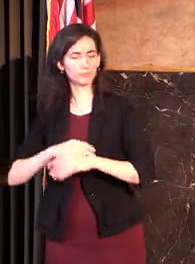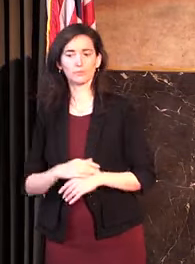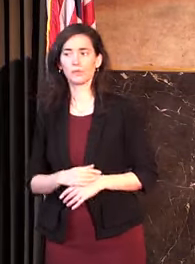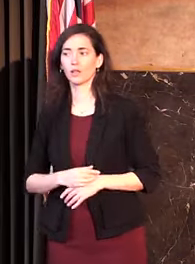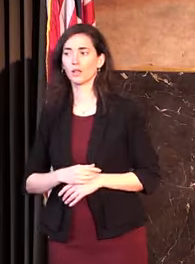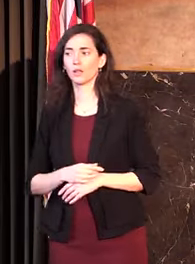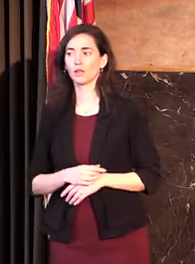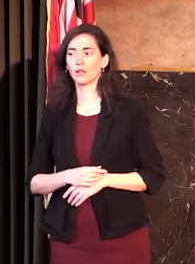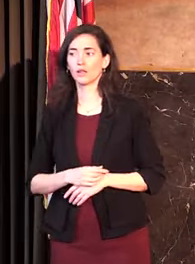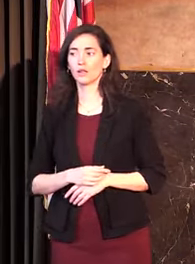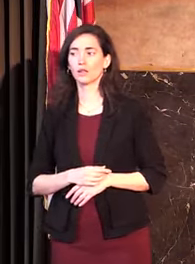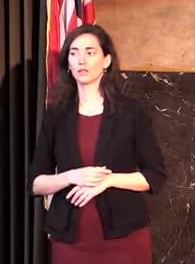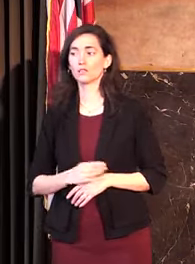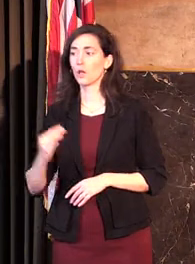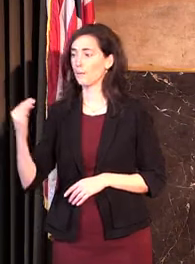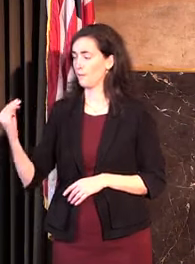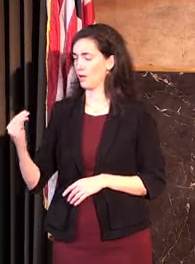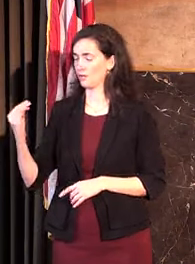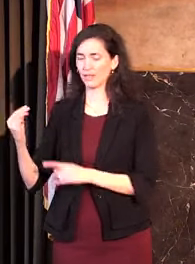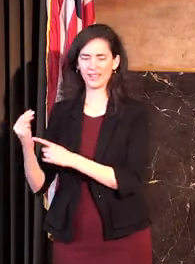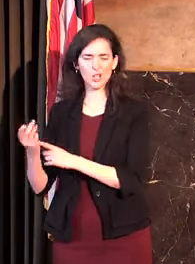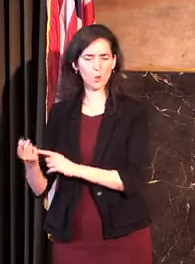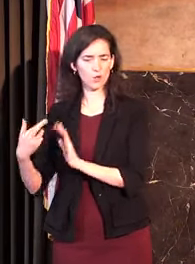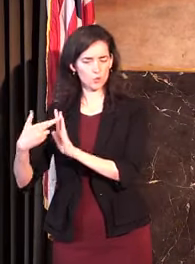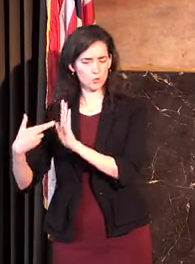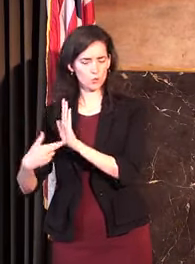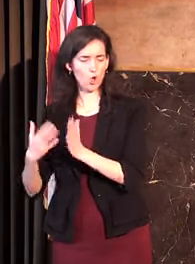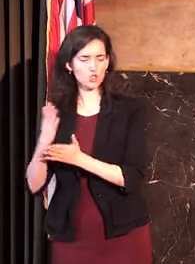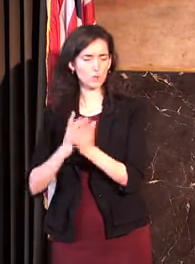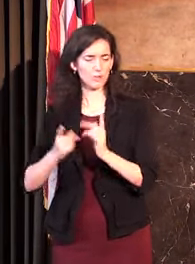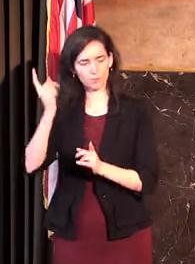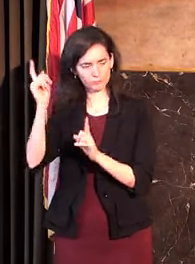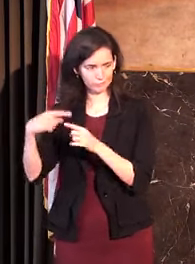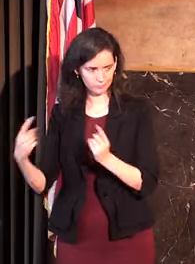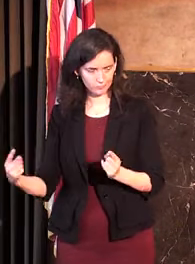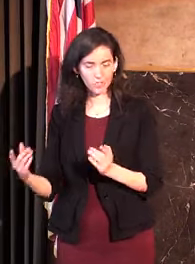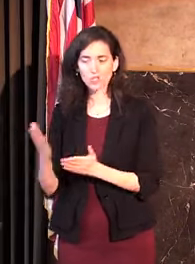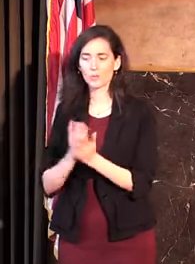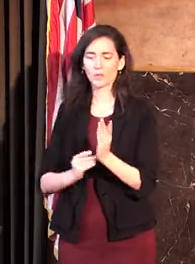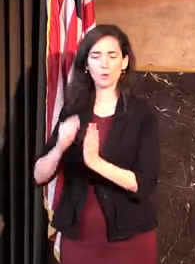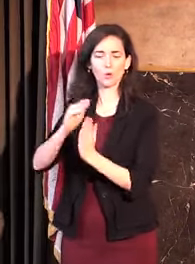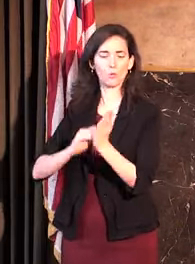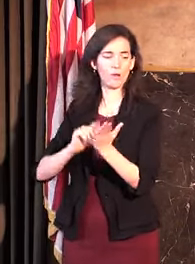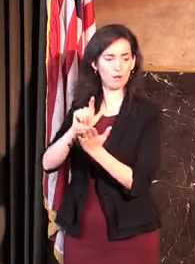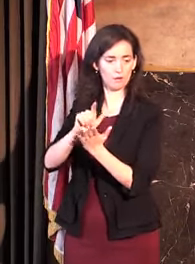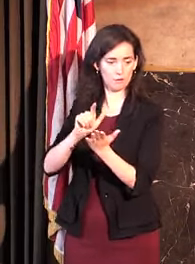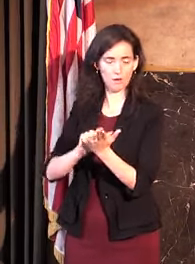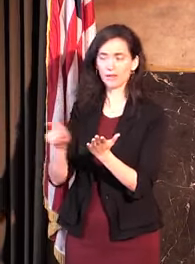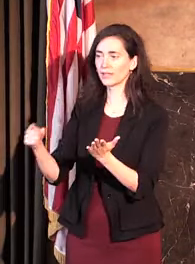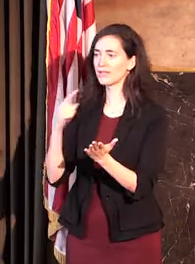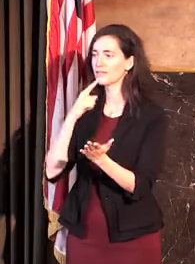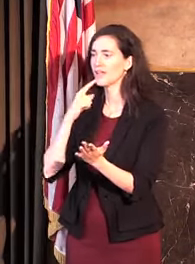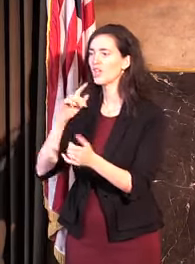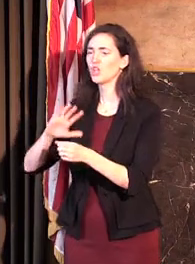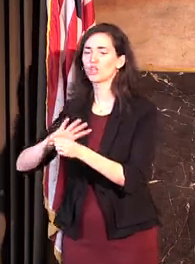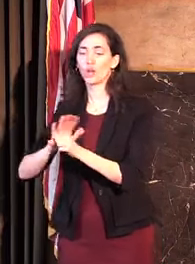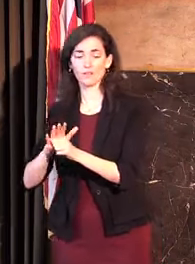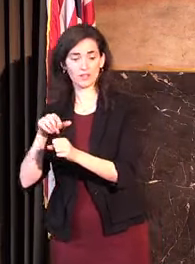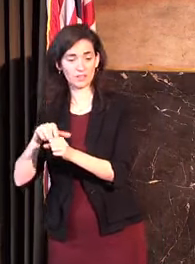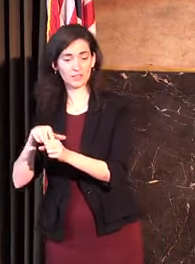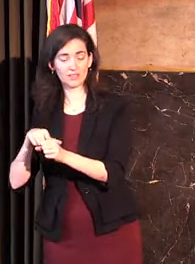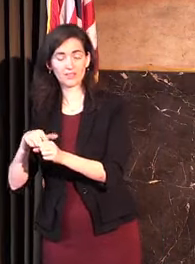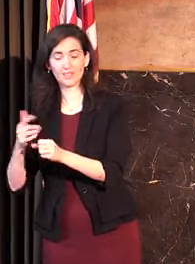Monday. There's some opposition to this rule. Some lawmakers have described COVID as a disease